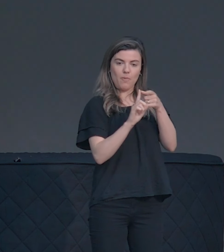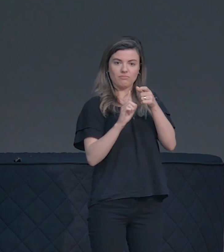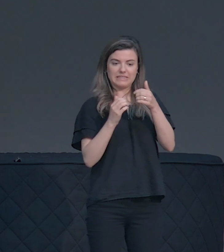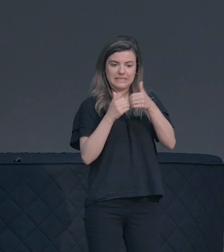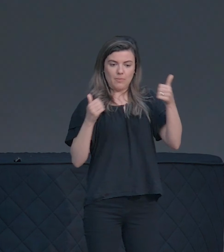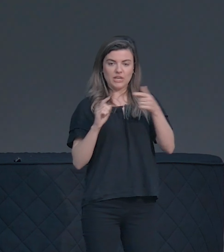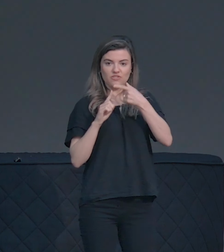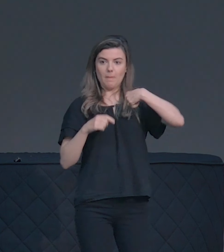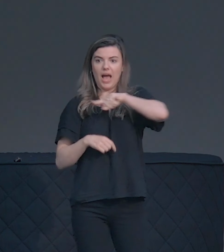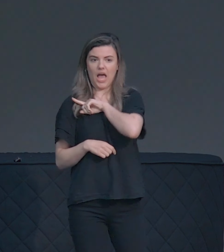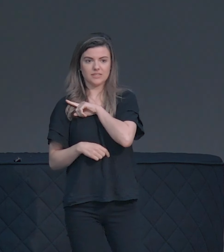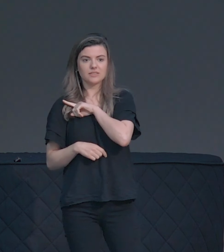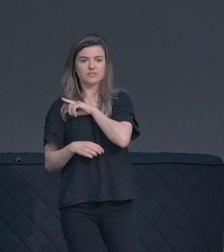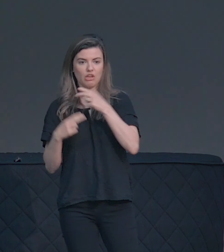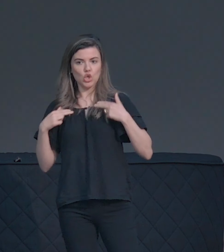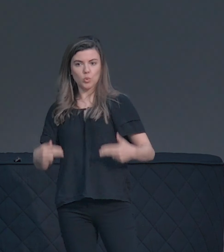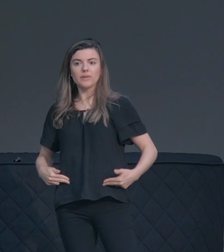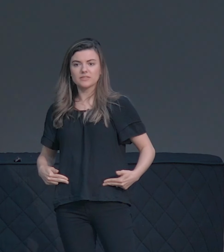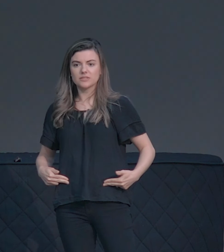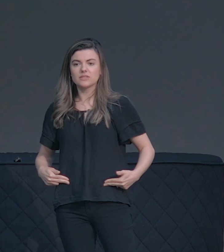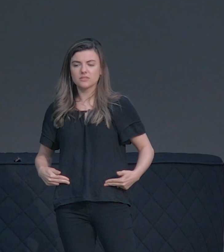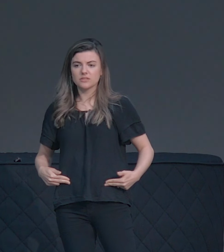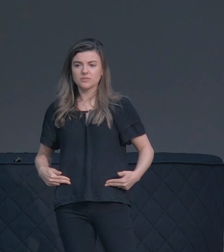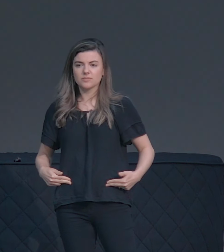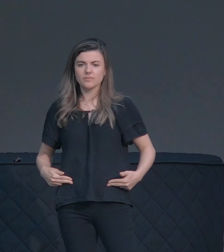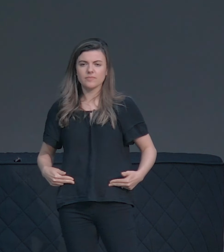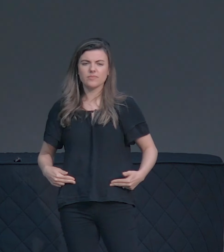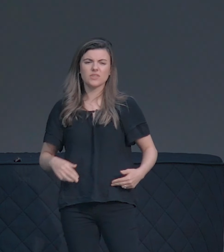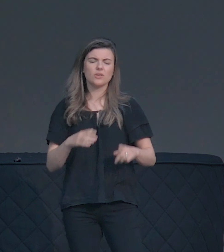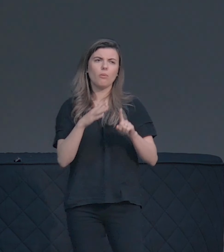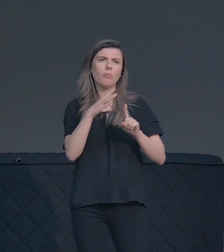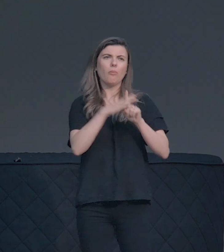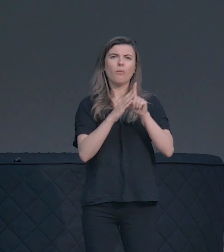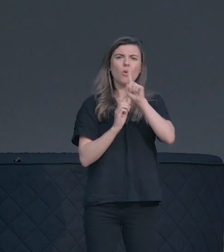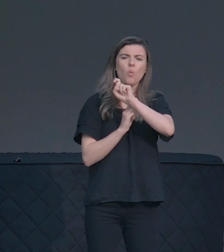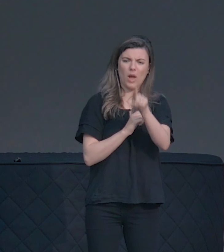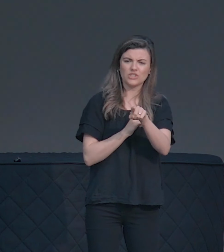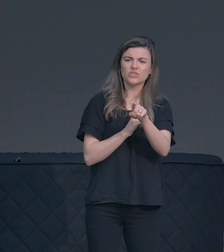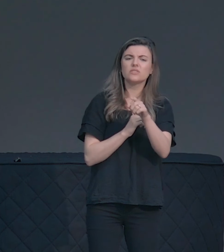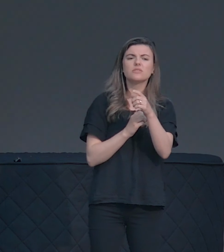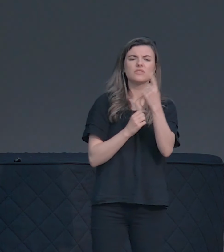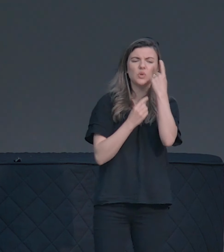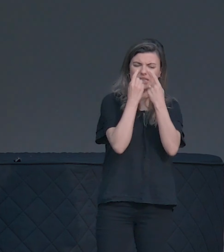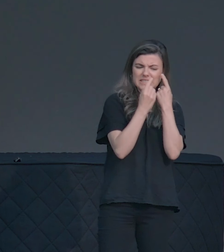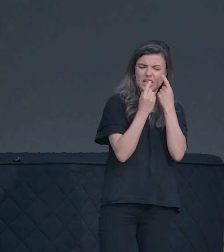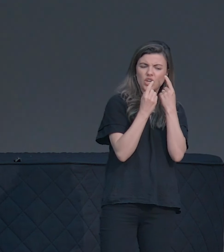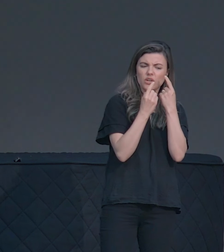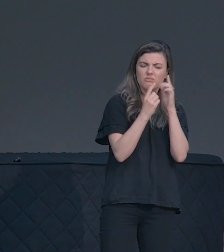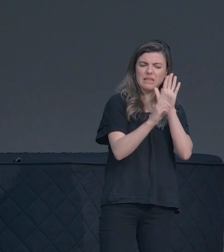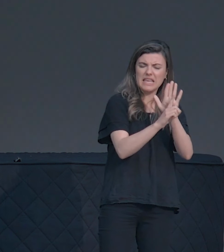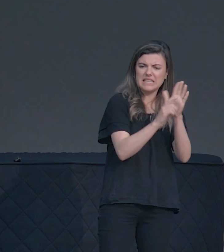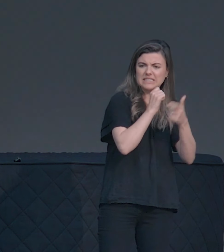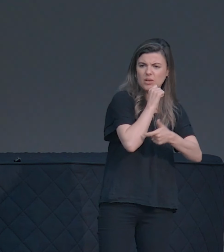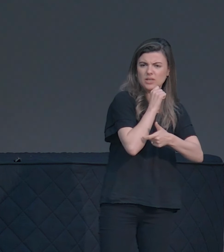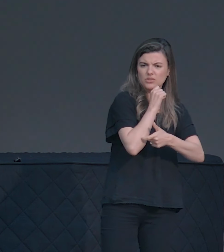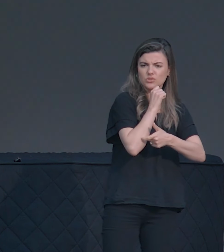has lived. Now, this raises a couple questions as we consider the temptations that